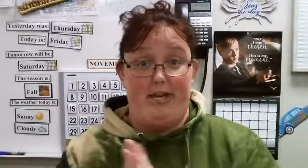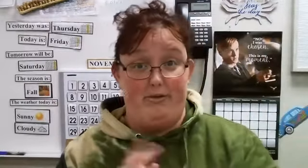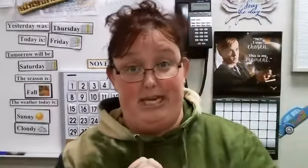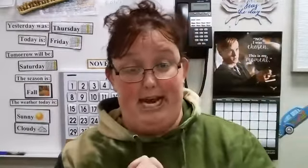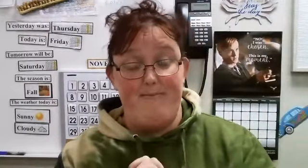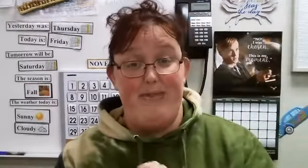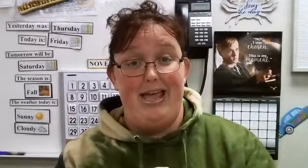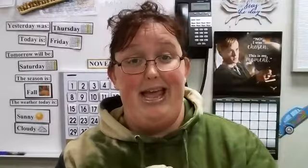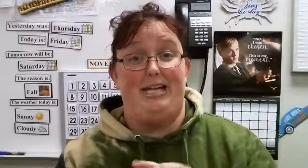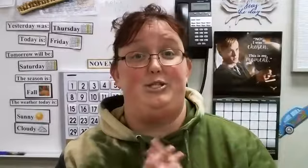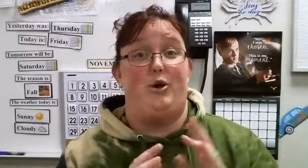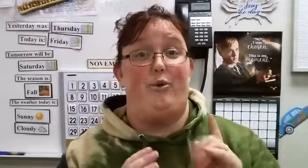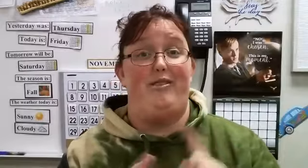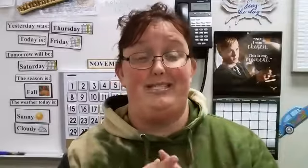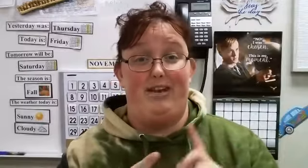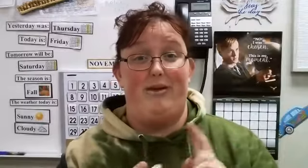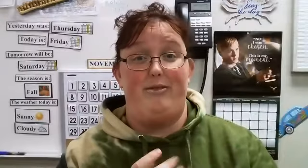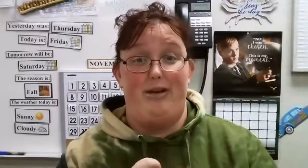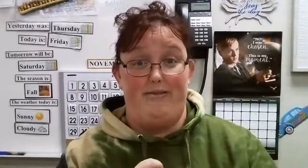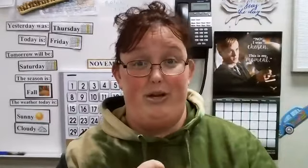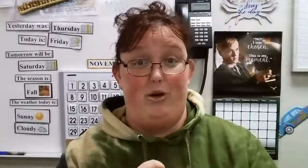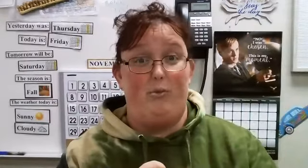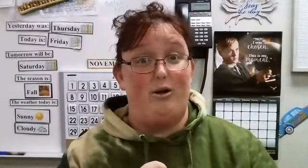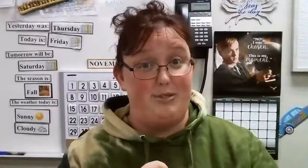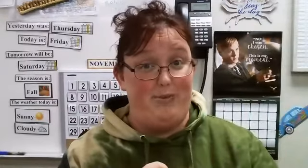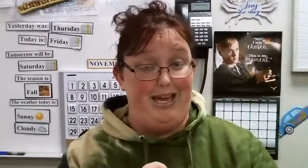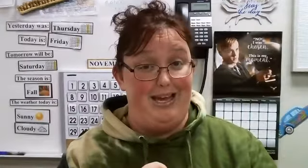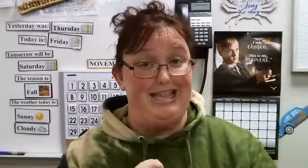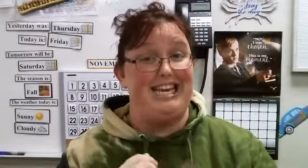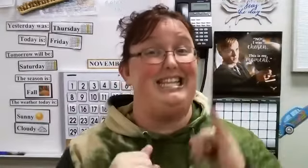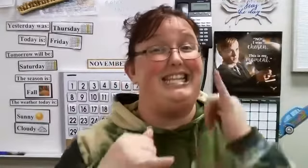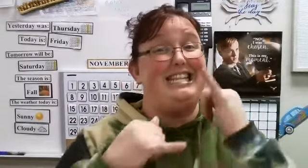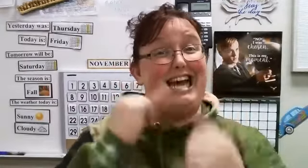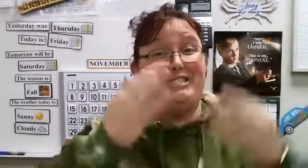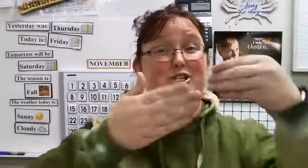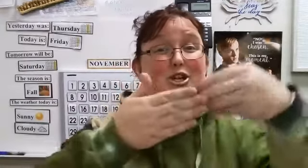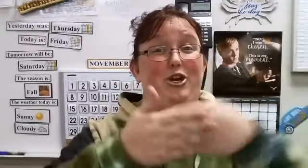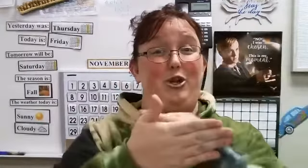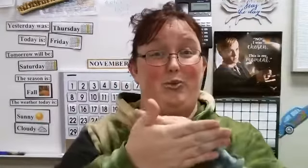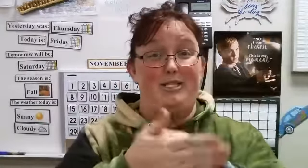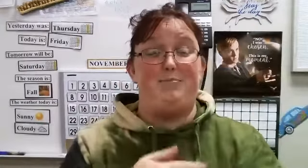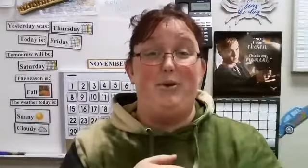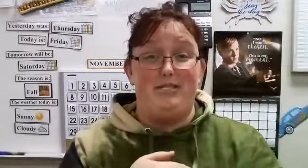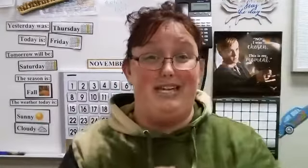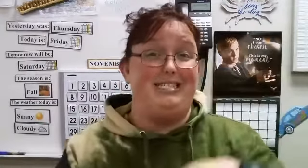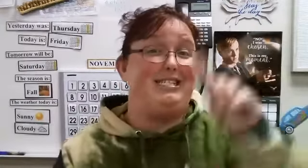video today, and so this video and the reading video will also be the last new ones posted